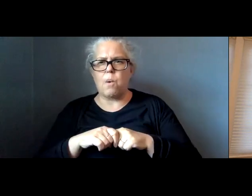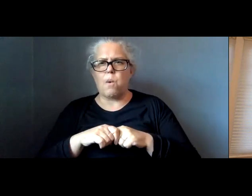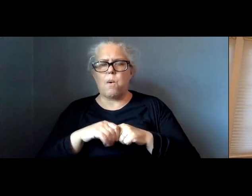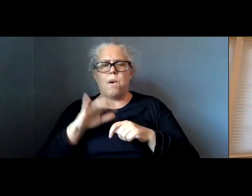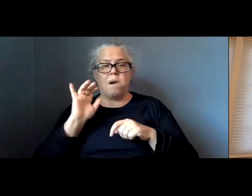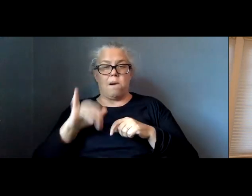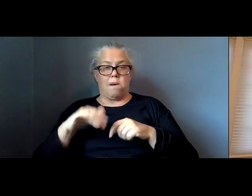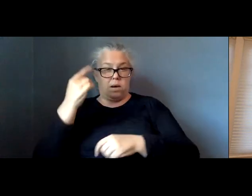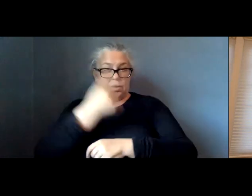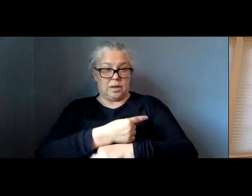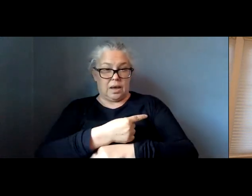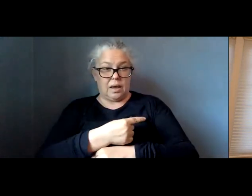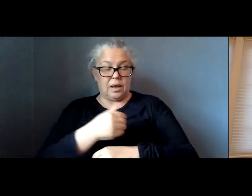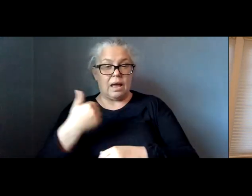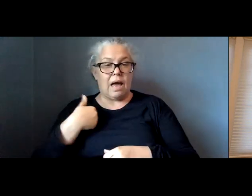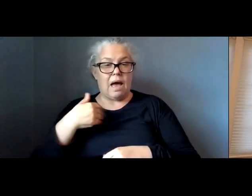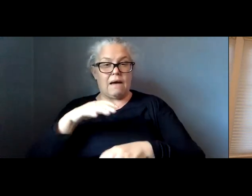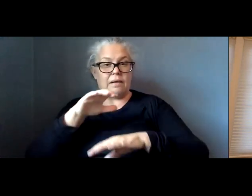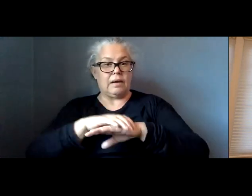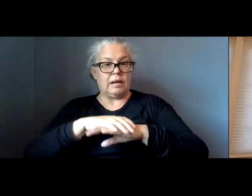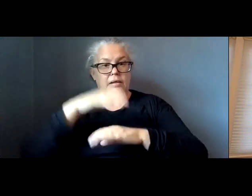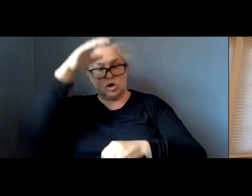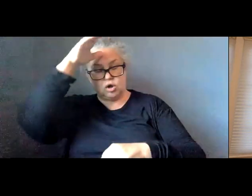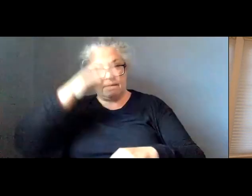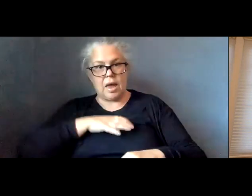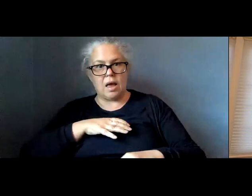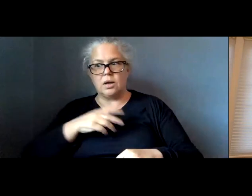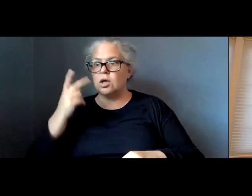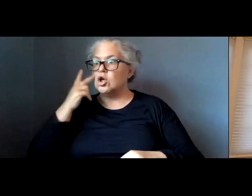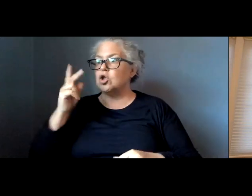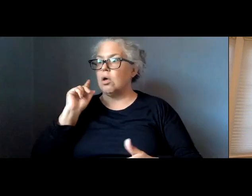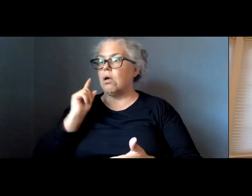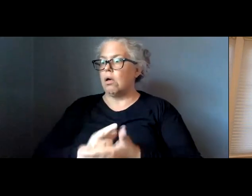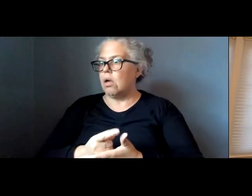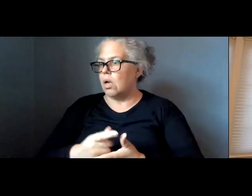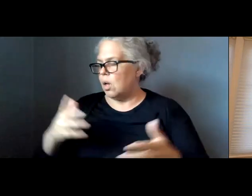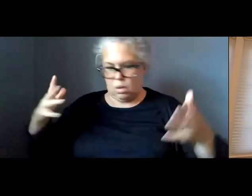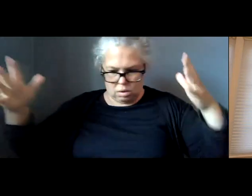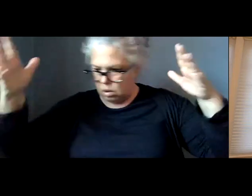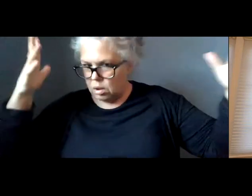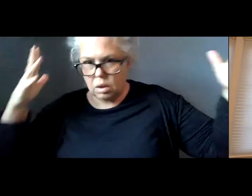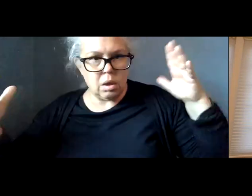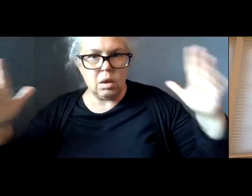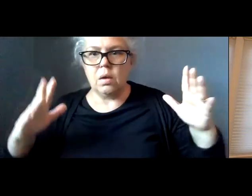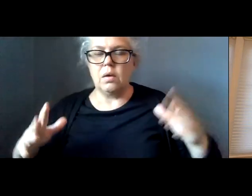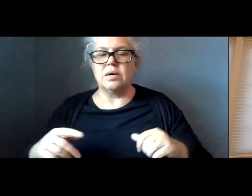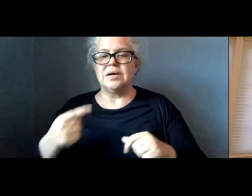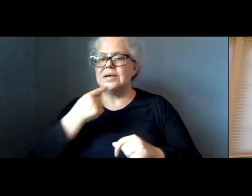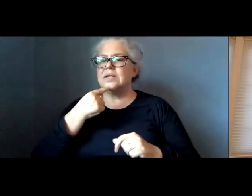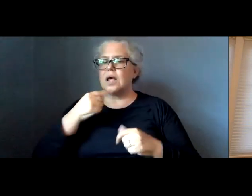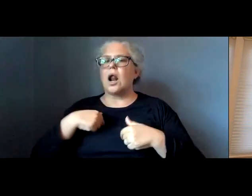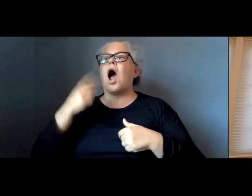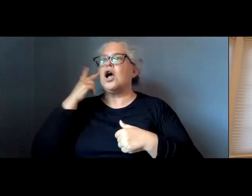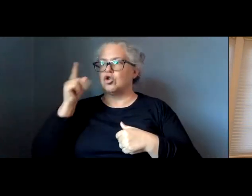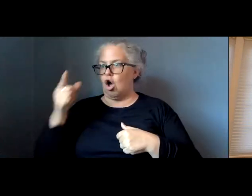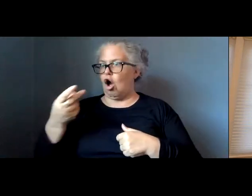particular day, there was a young Englishman who called to me when he saw that we were very concerned. He said, "I saw her